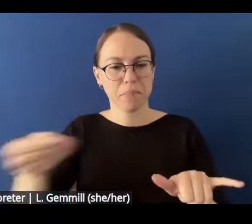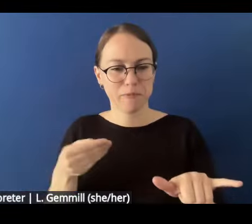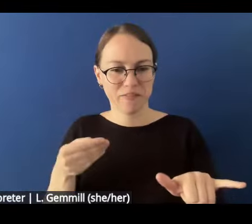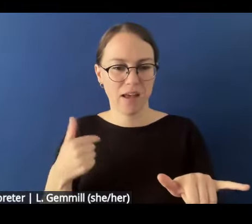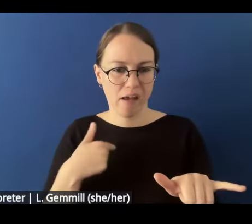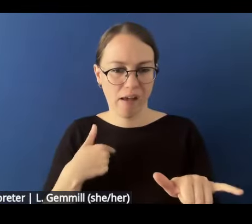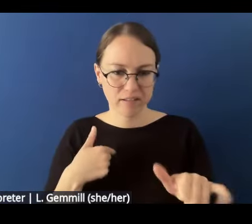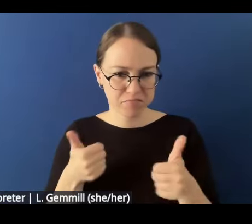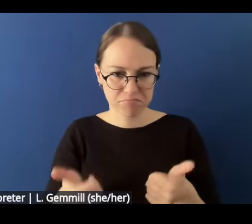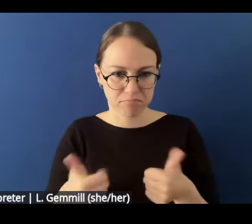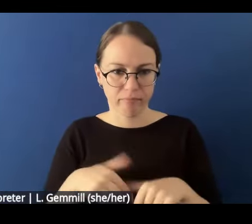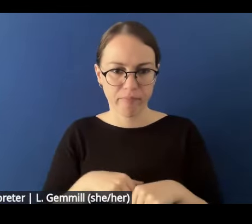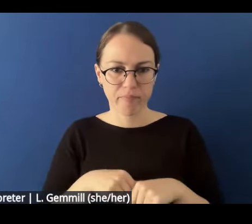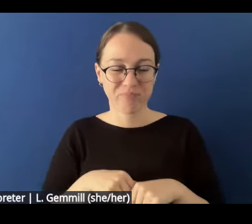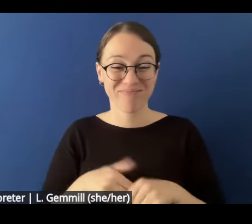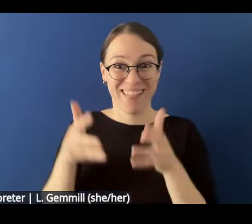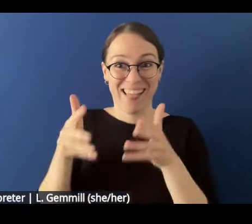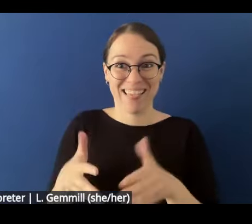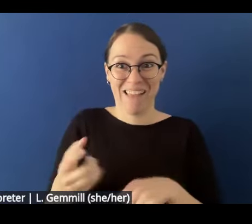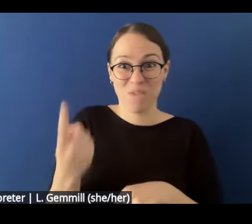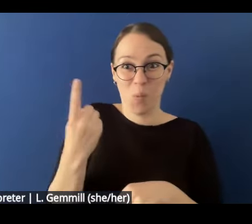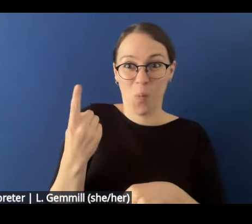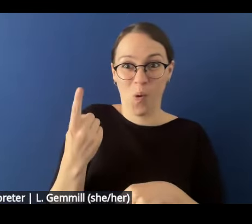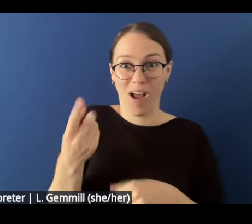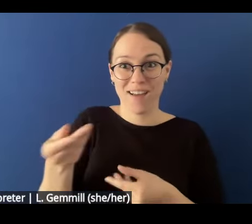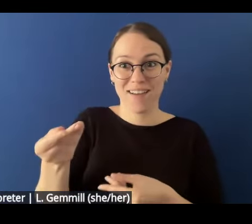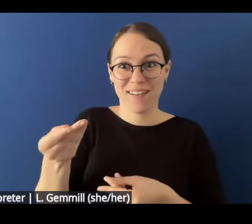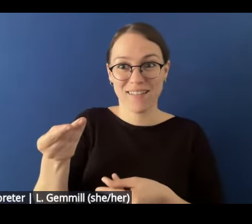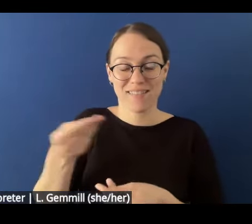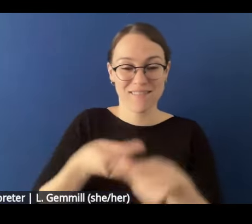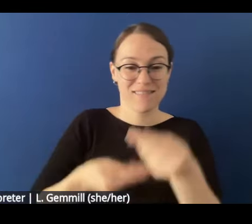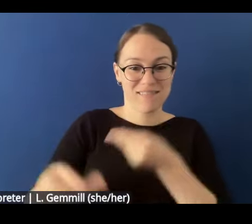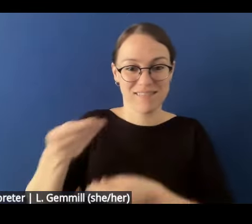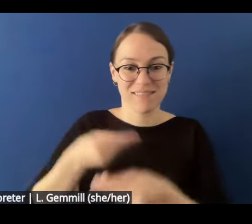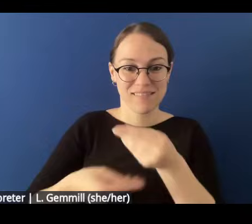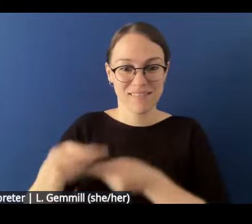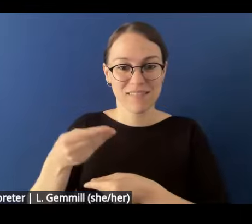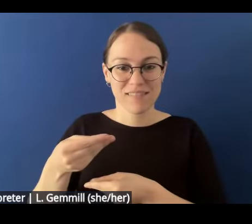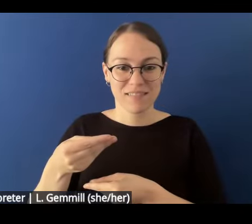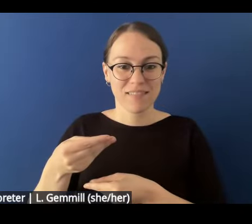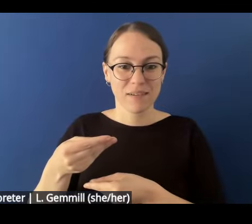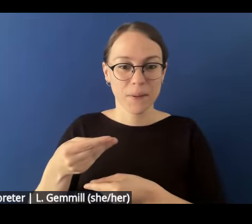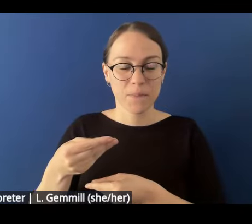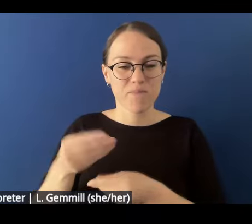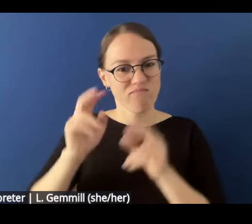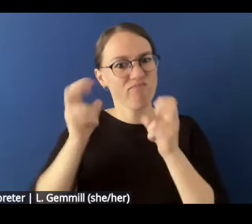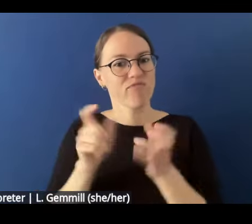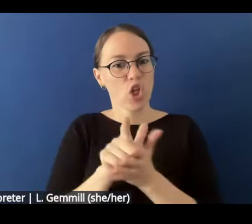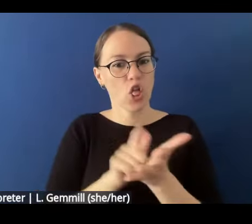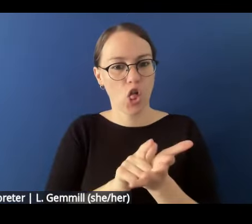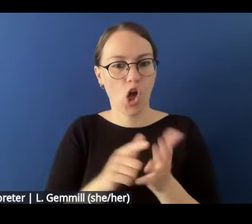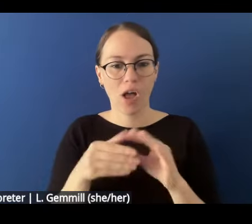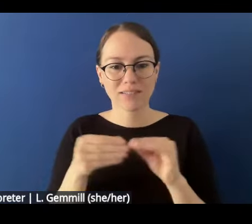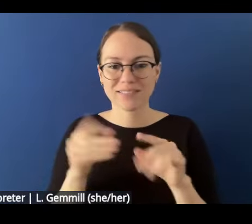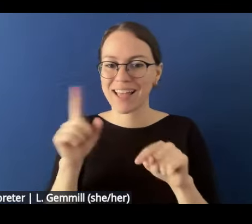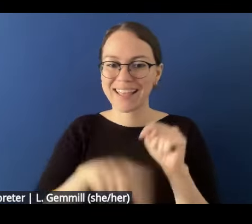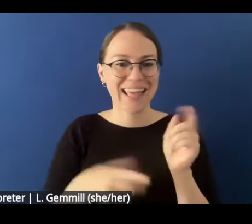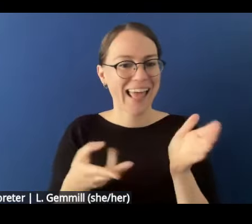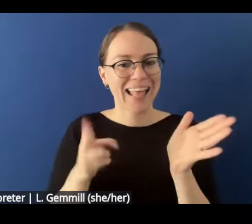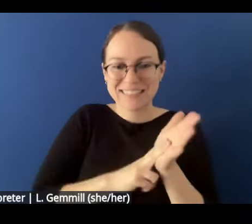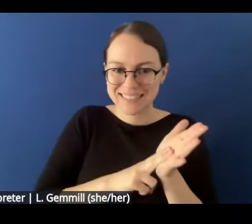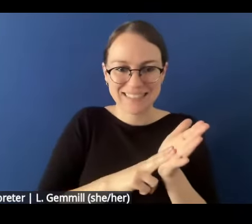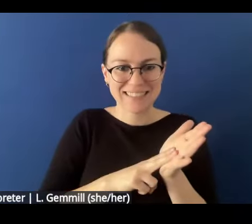remaining one, under Michigan election law, an individual shall not sign a name as circulator other than their own, is what